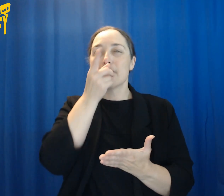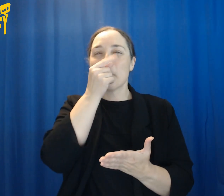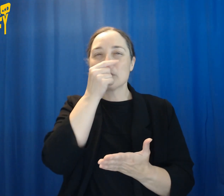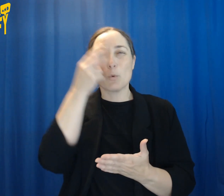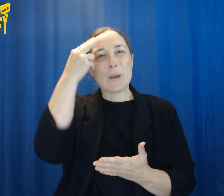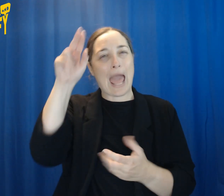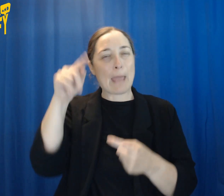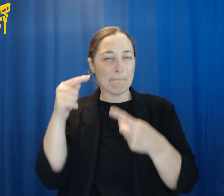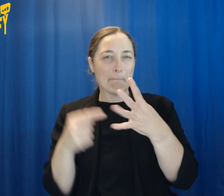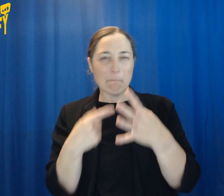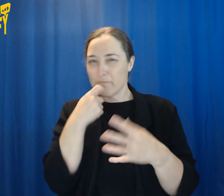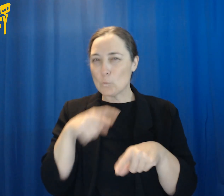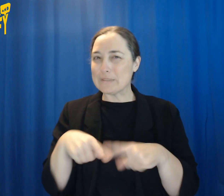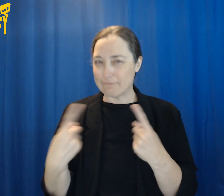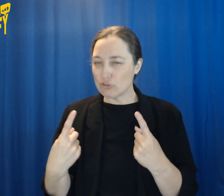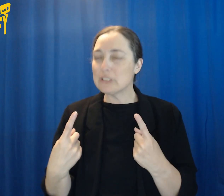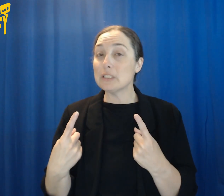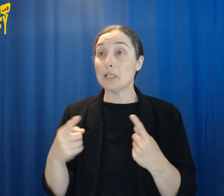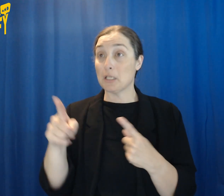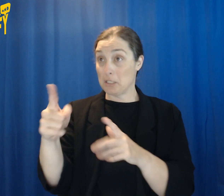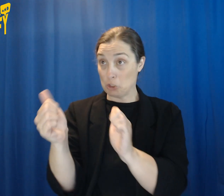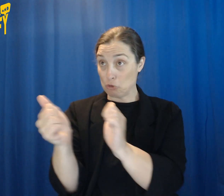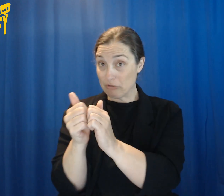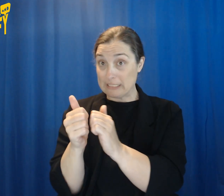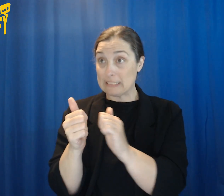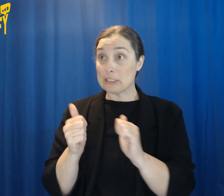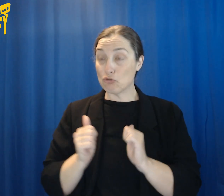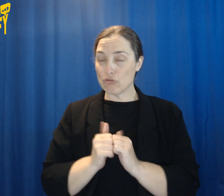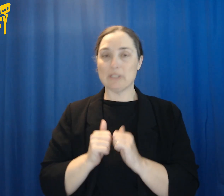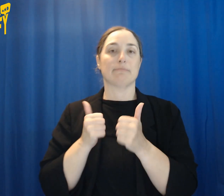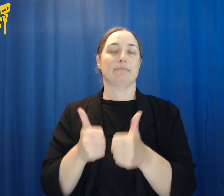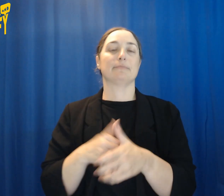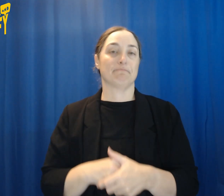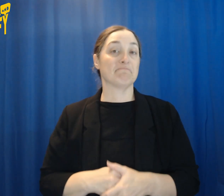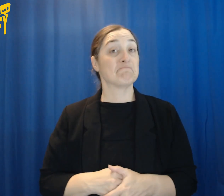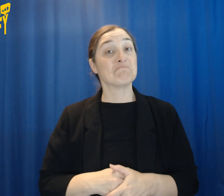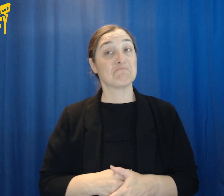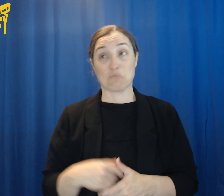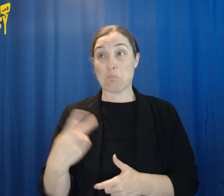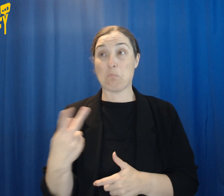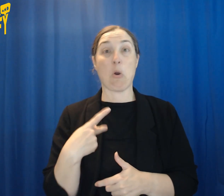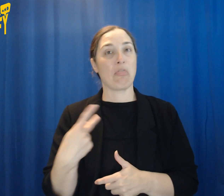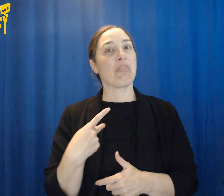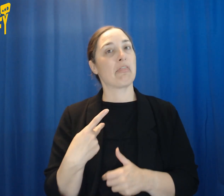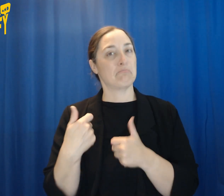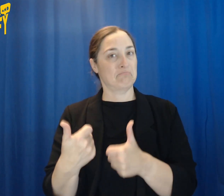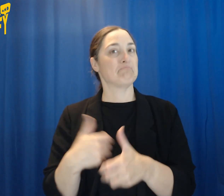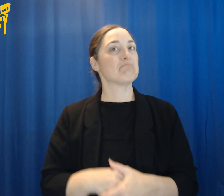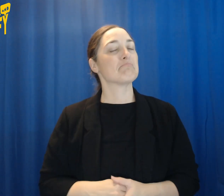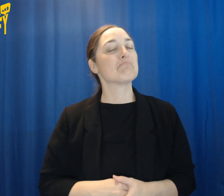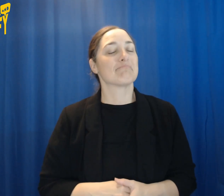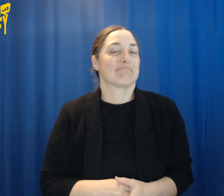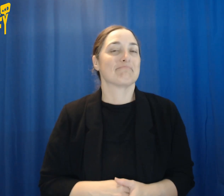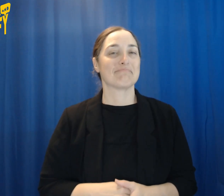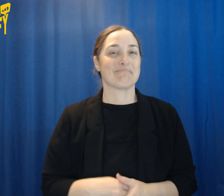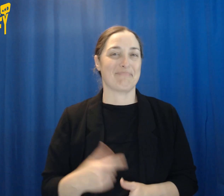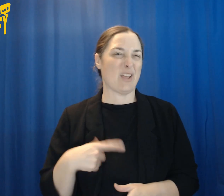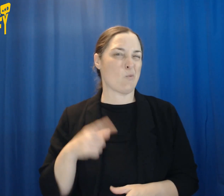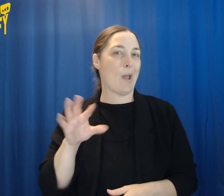for the book, and that was one of them. It was the one that both he and I liked. So that's why Strange Little Girl